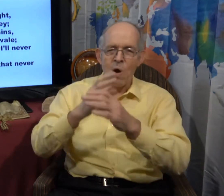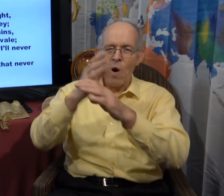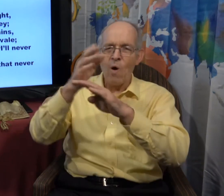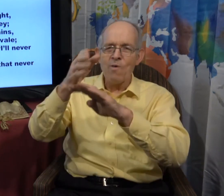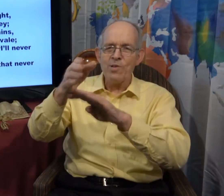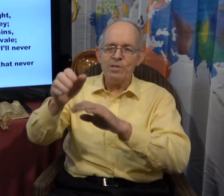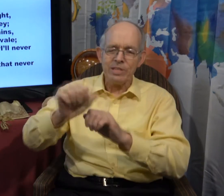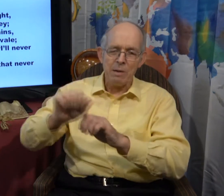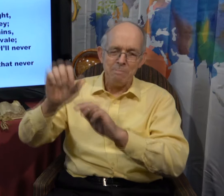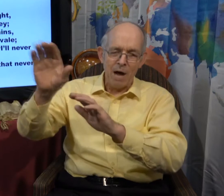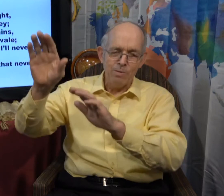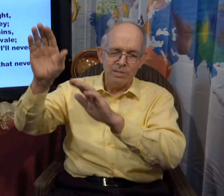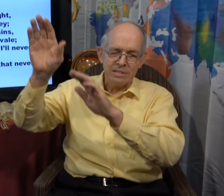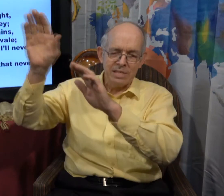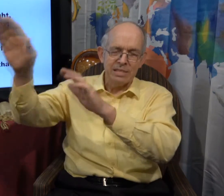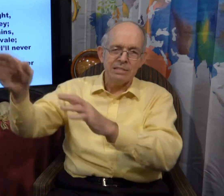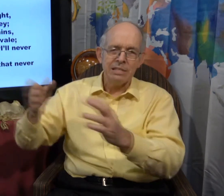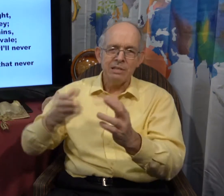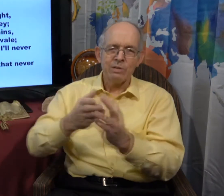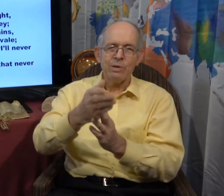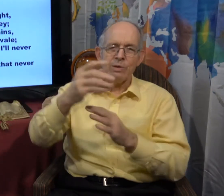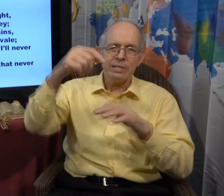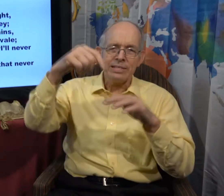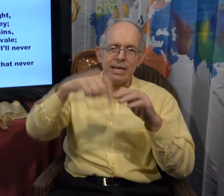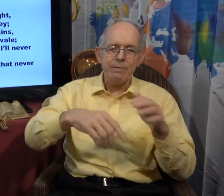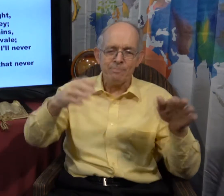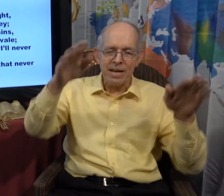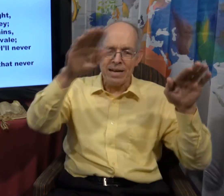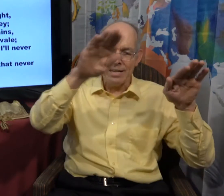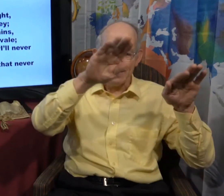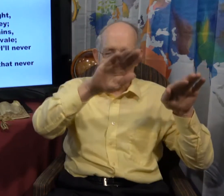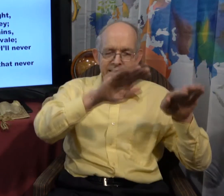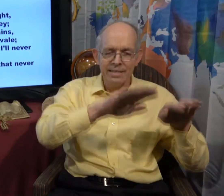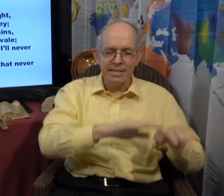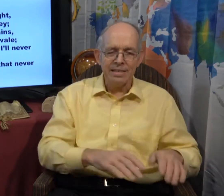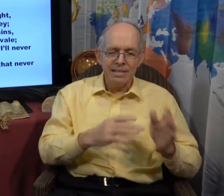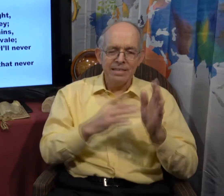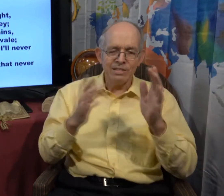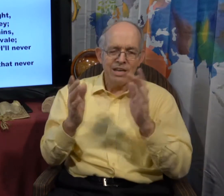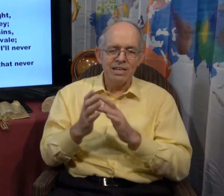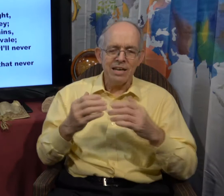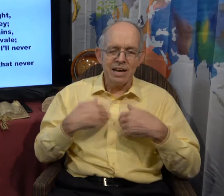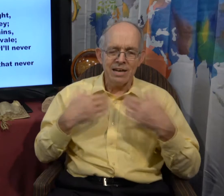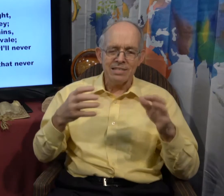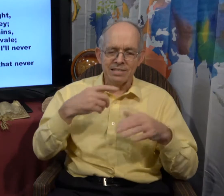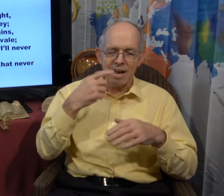mountain, over the mountain to the deep valley. Jesus